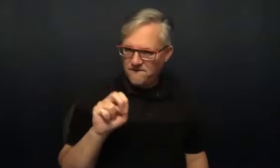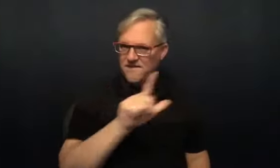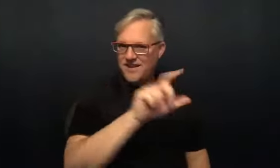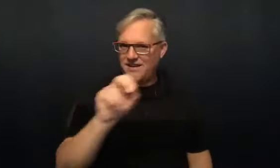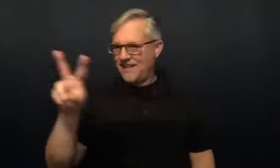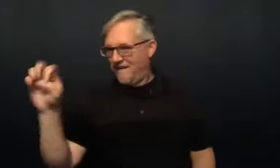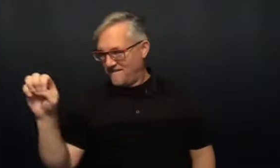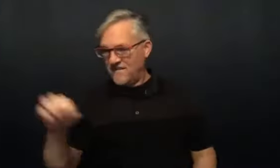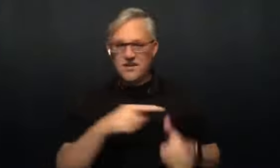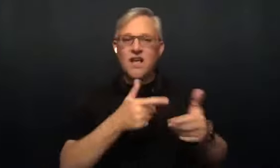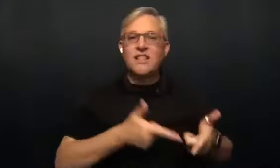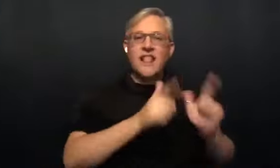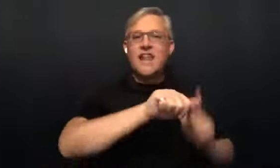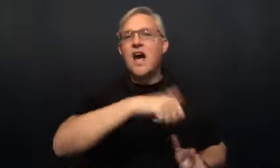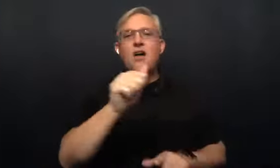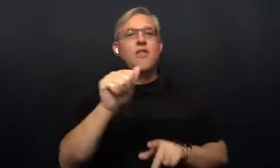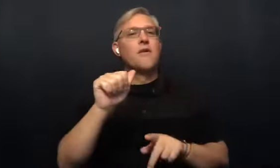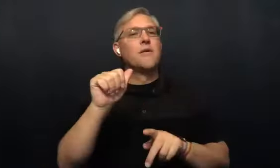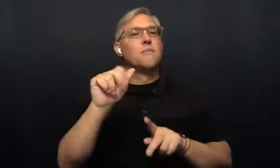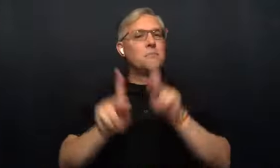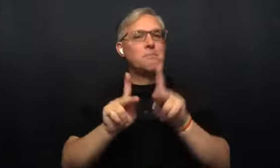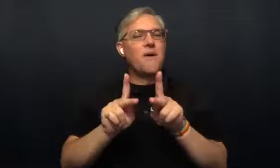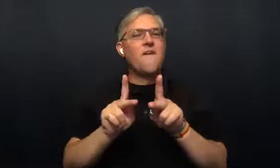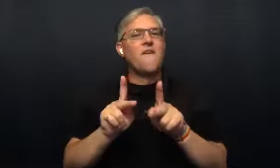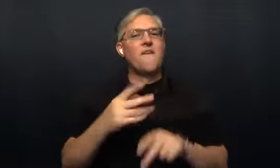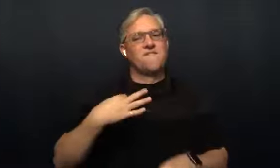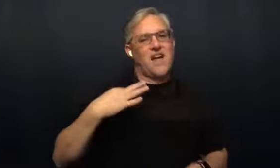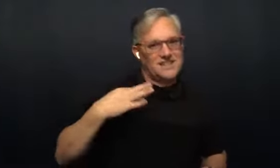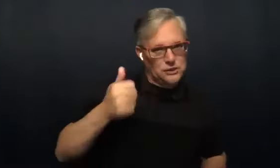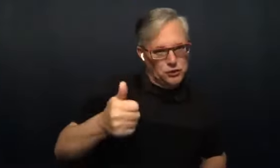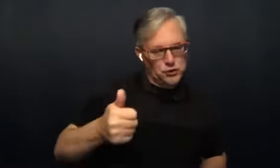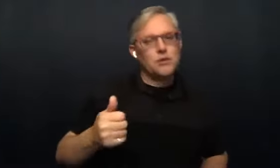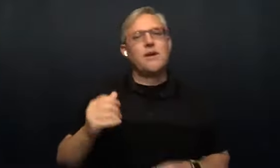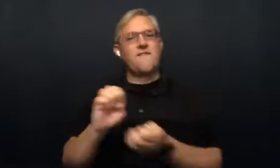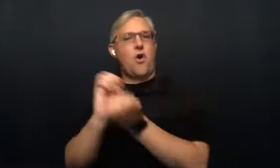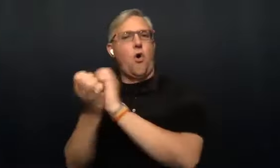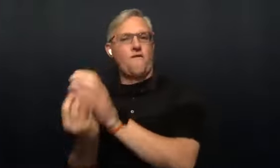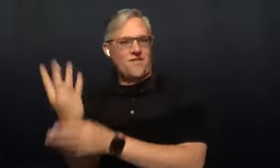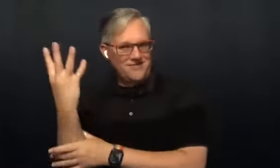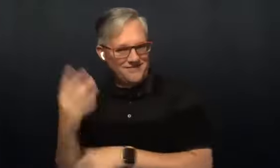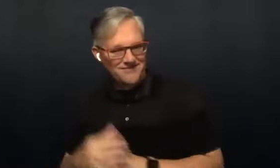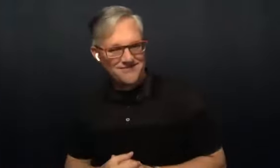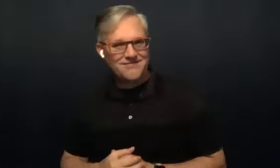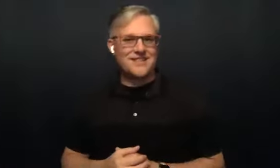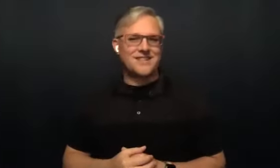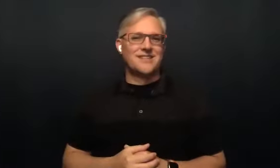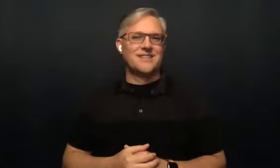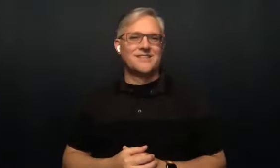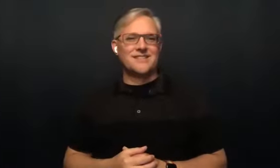let others voluntarily evolve. And this program gives me the strength to detach. And detach stands for don't even